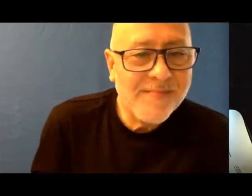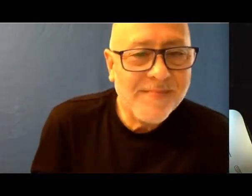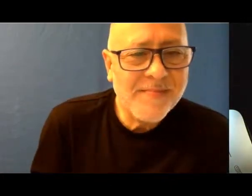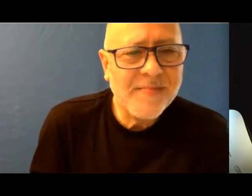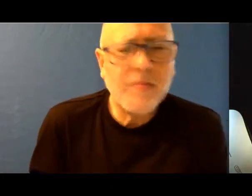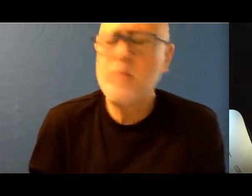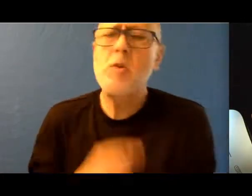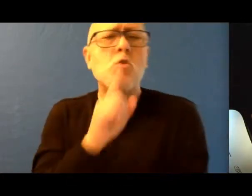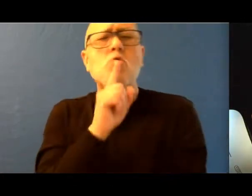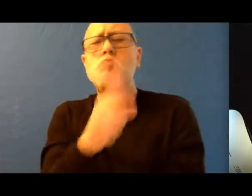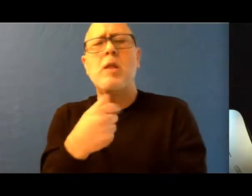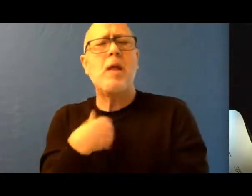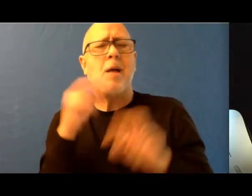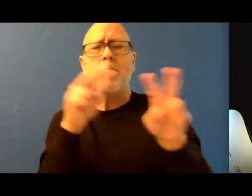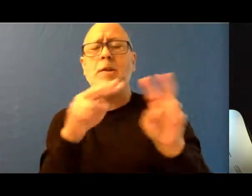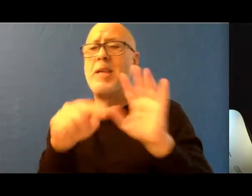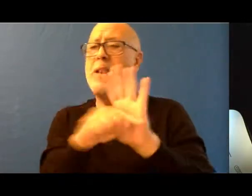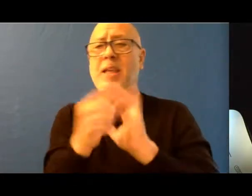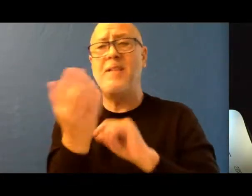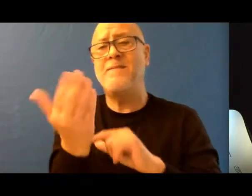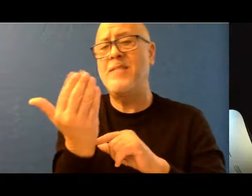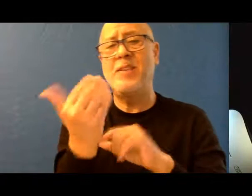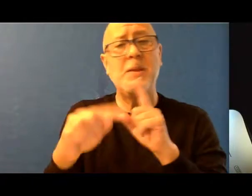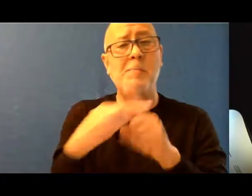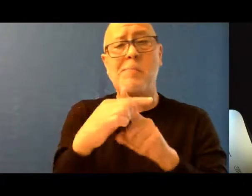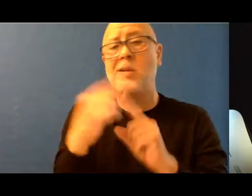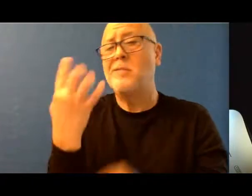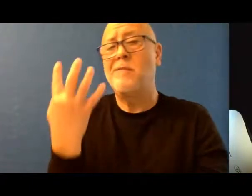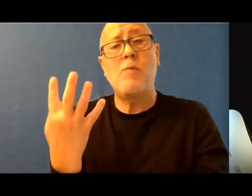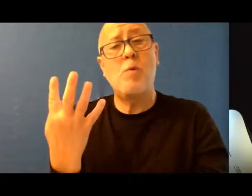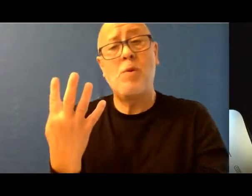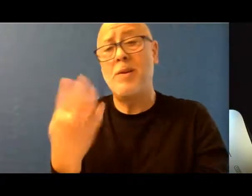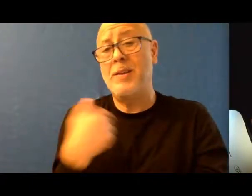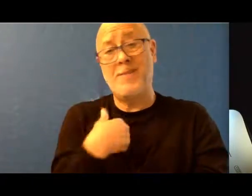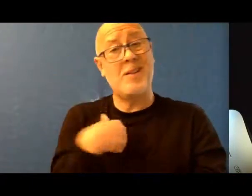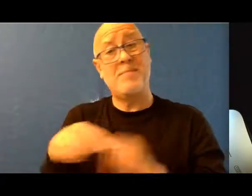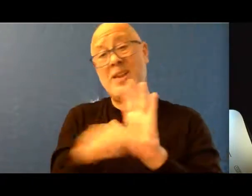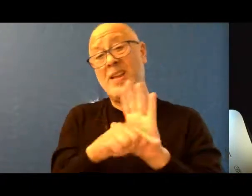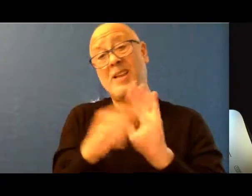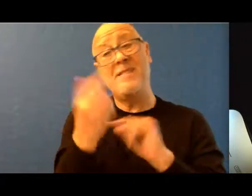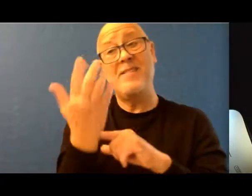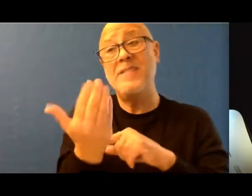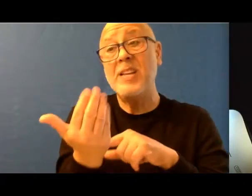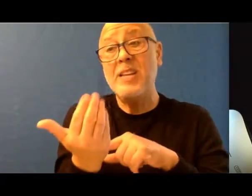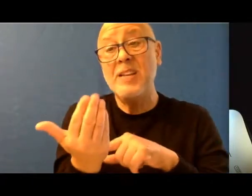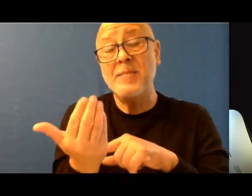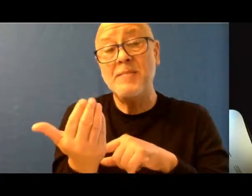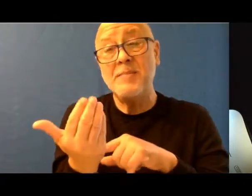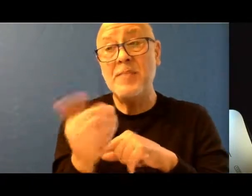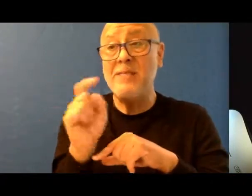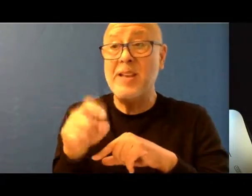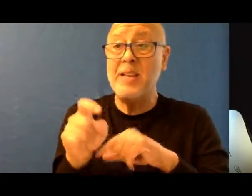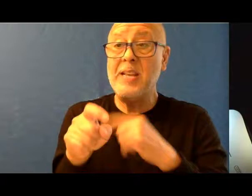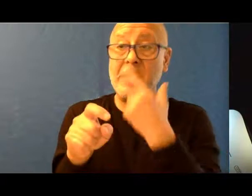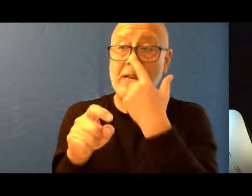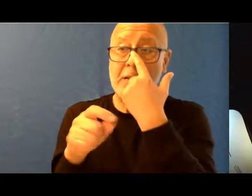Really, I'm looking at negative 15 plus 4. So if I'm at negative 15, if I needed to, I